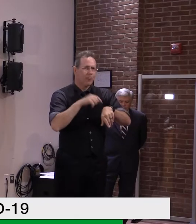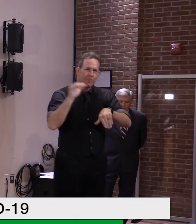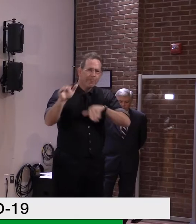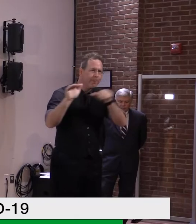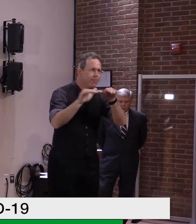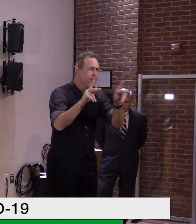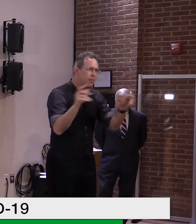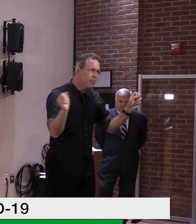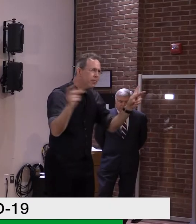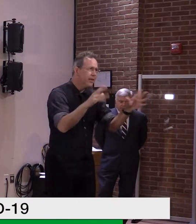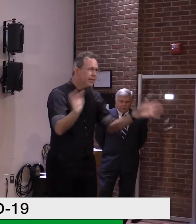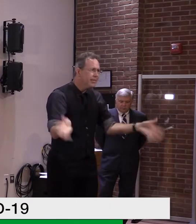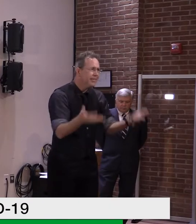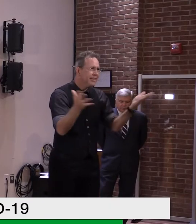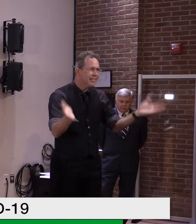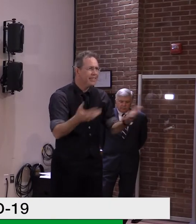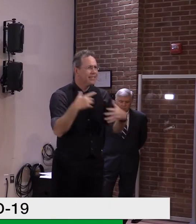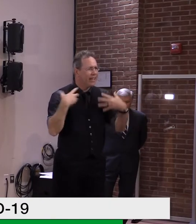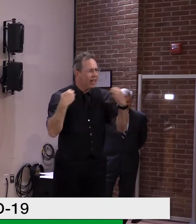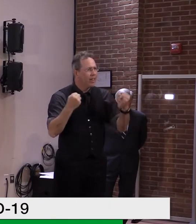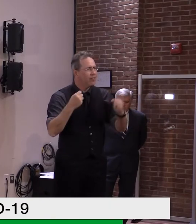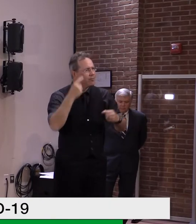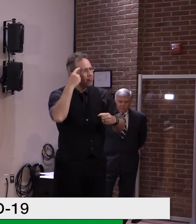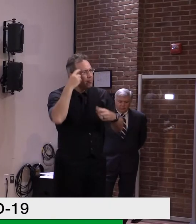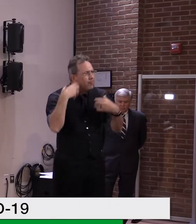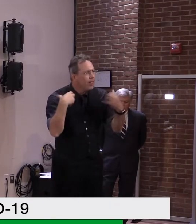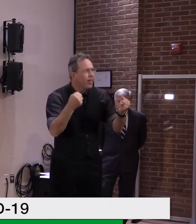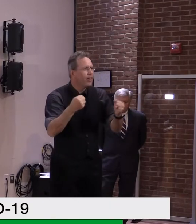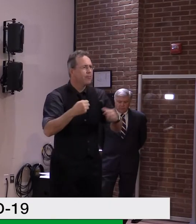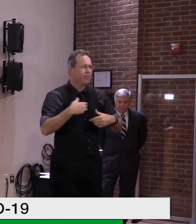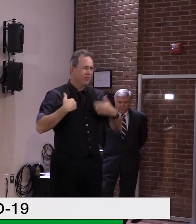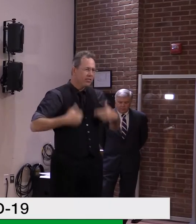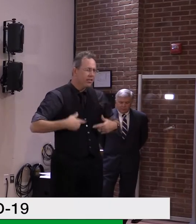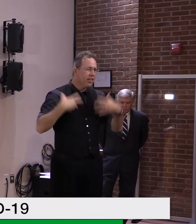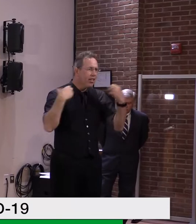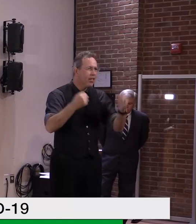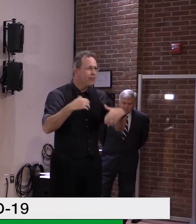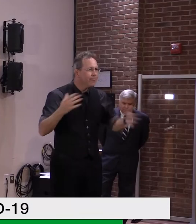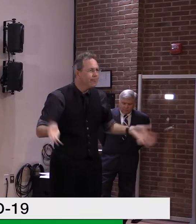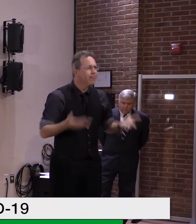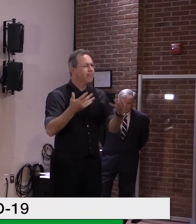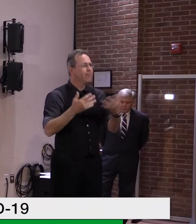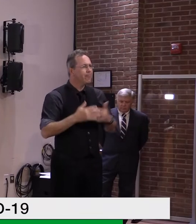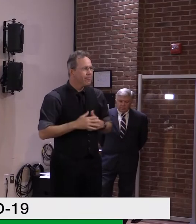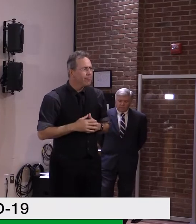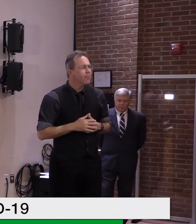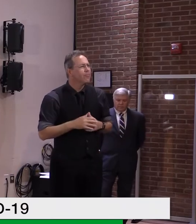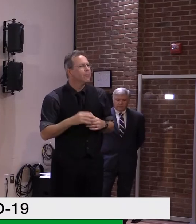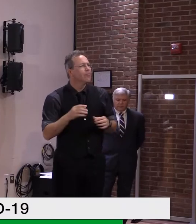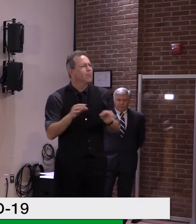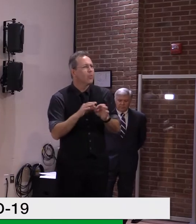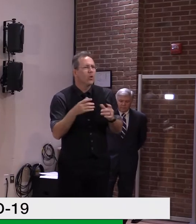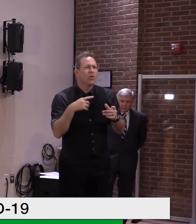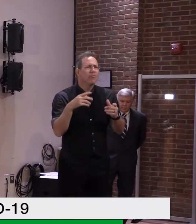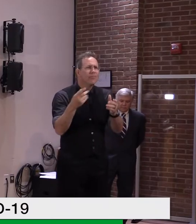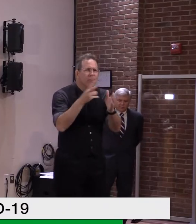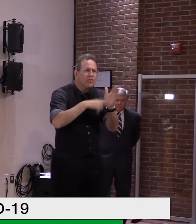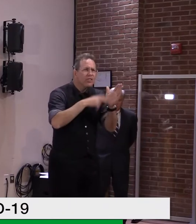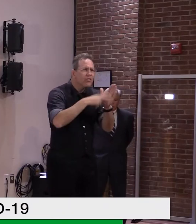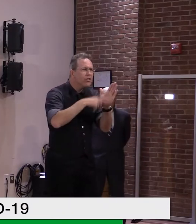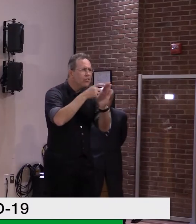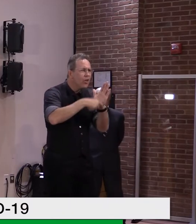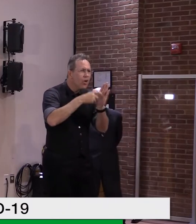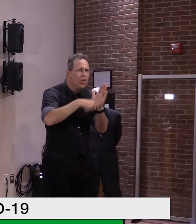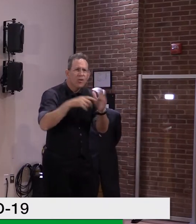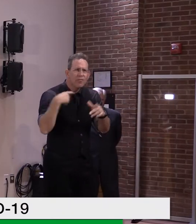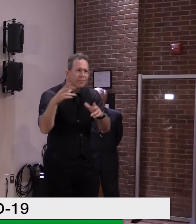you're going to start seeing more publications that do actually try to dig into